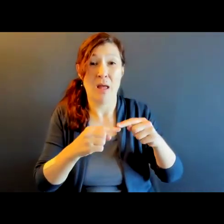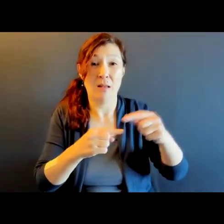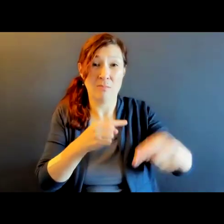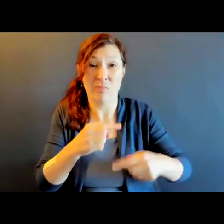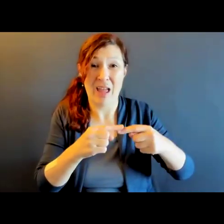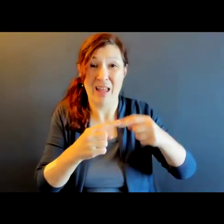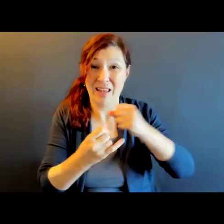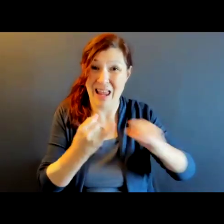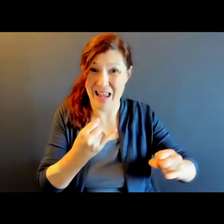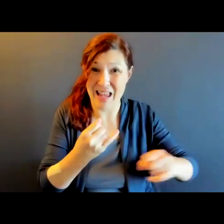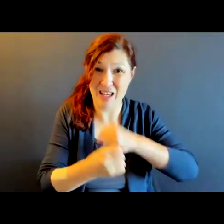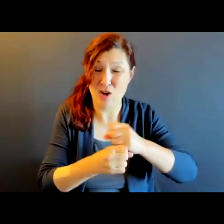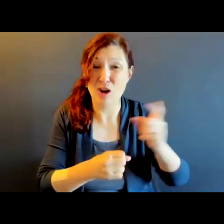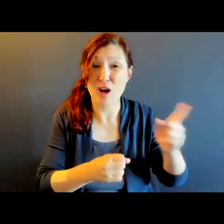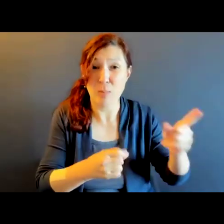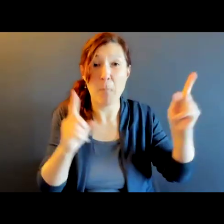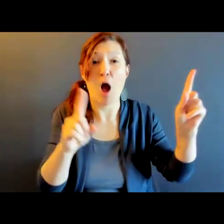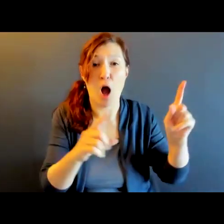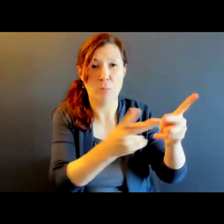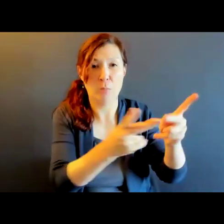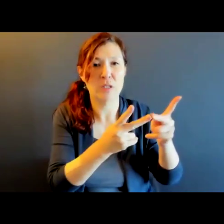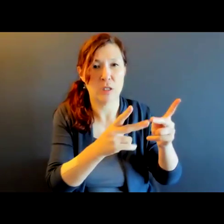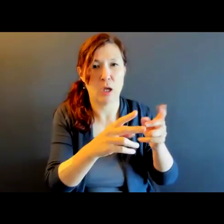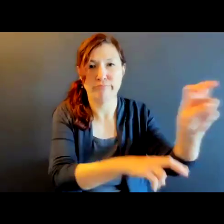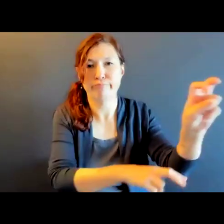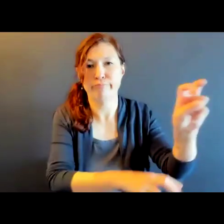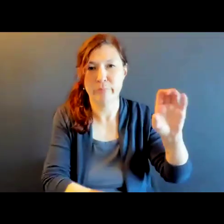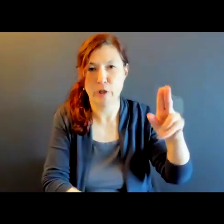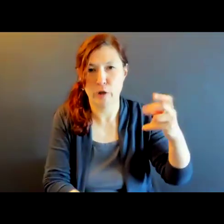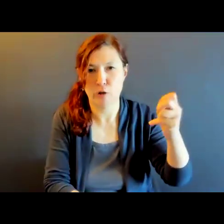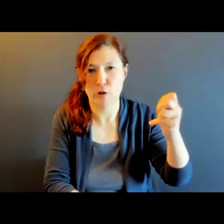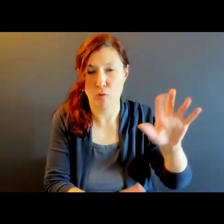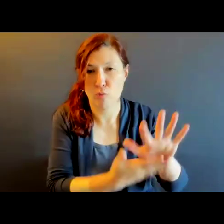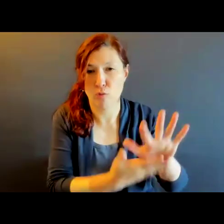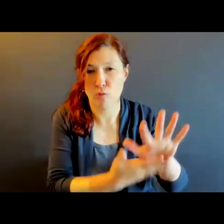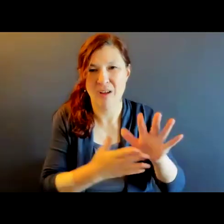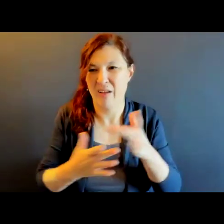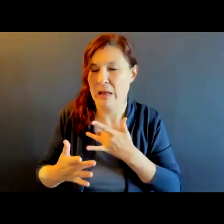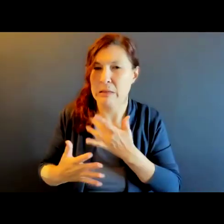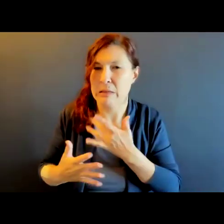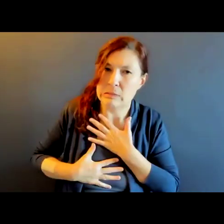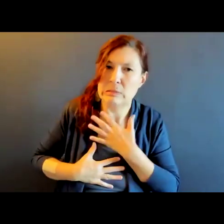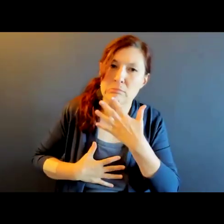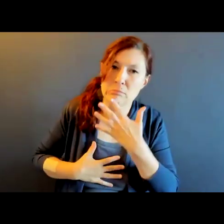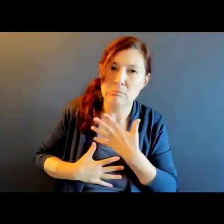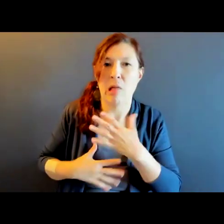charter school, we, with a lot of regret, decided that we had to end her time at the Henderson. And